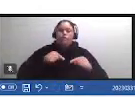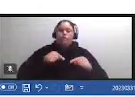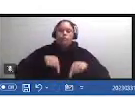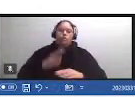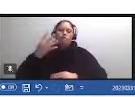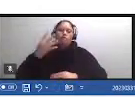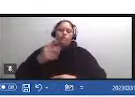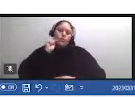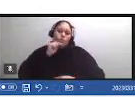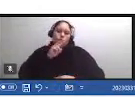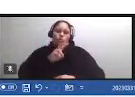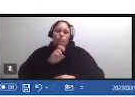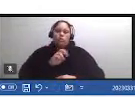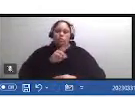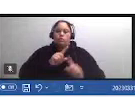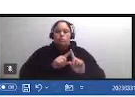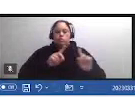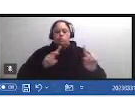fourth quarter of the